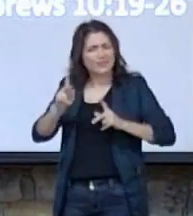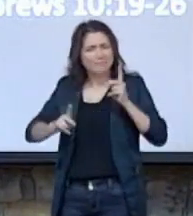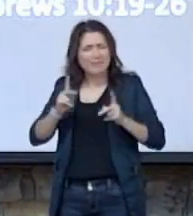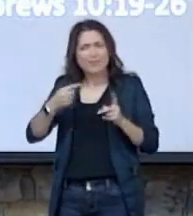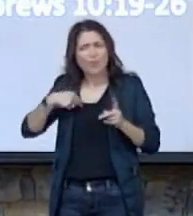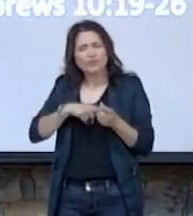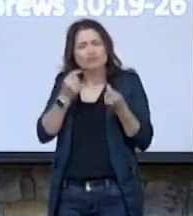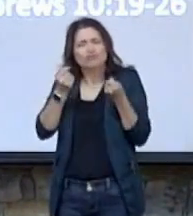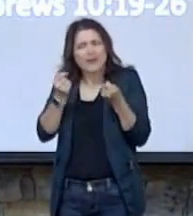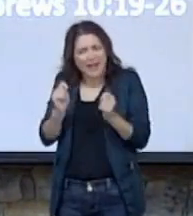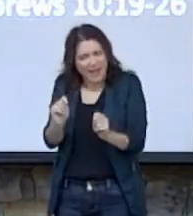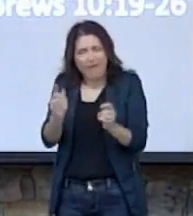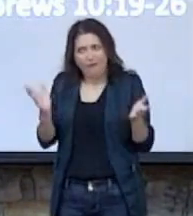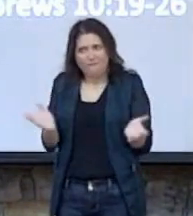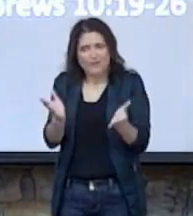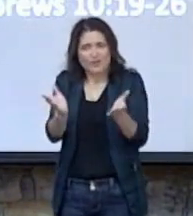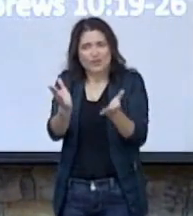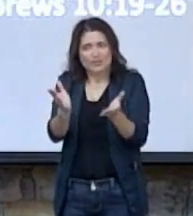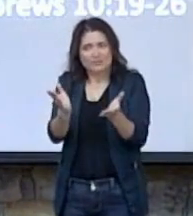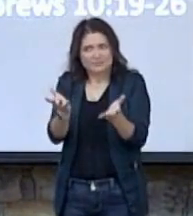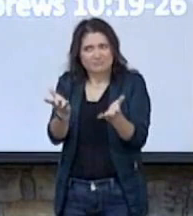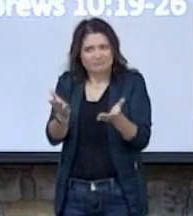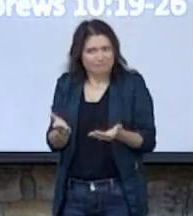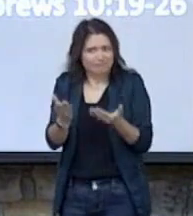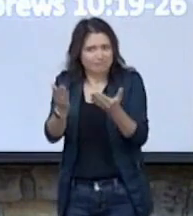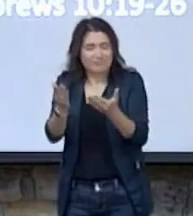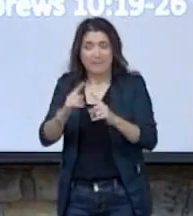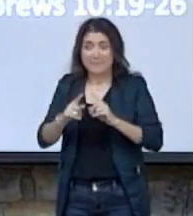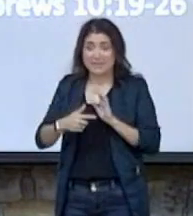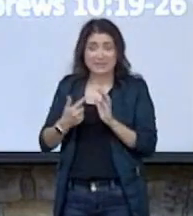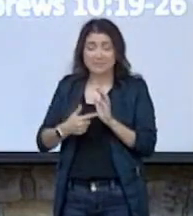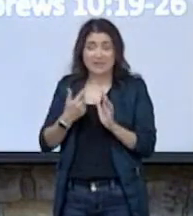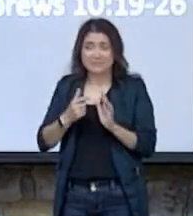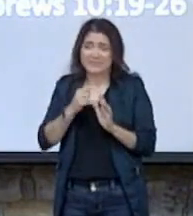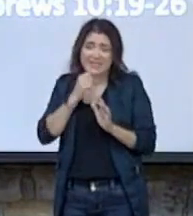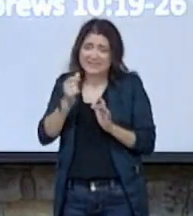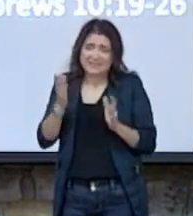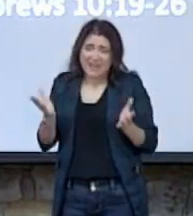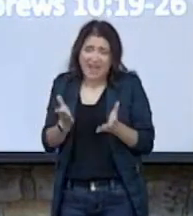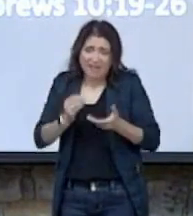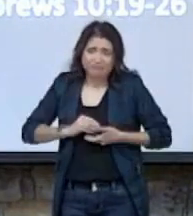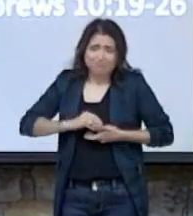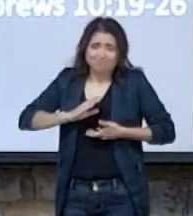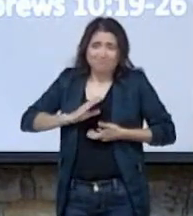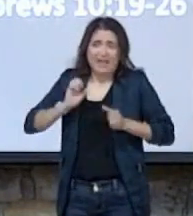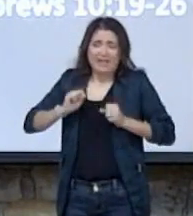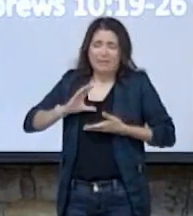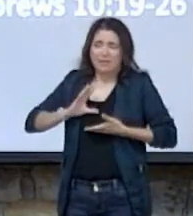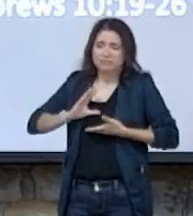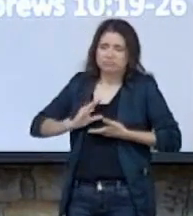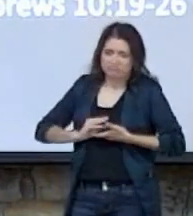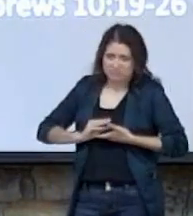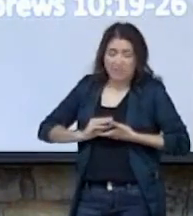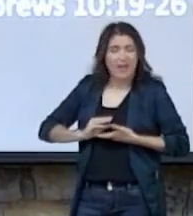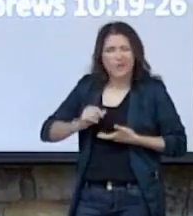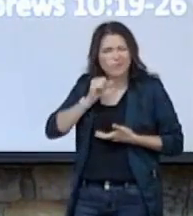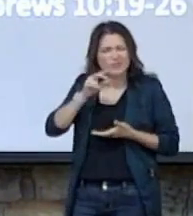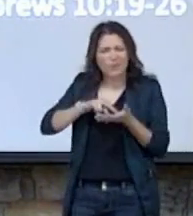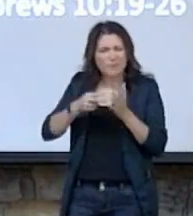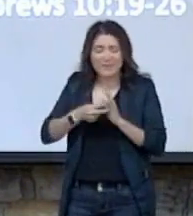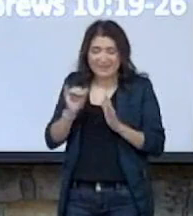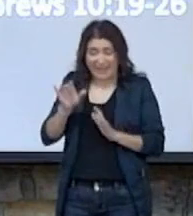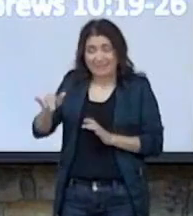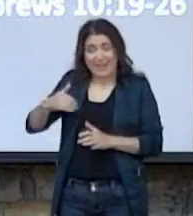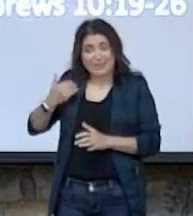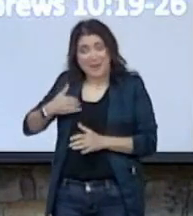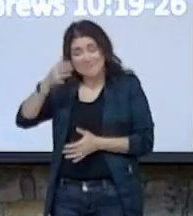try to offer encouragement, but it sometimes is not encouraging, it can be discouraging. And we don't mean for it to be like that young man, we